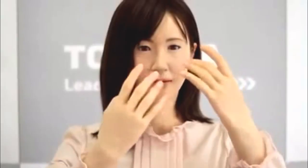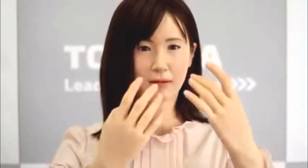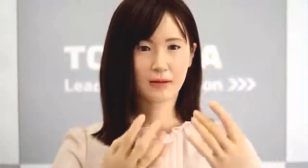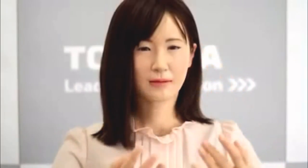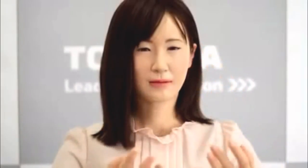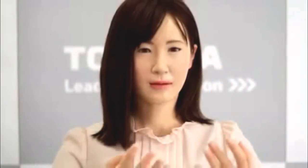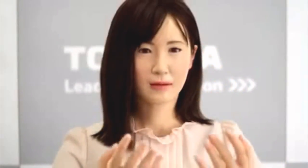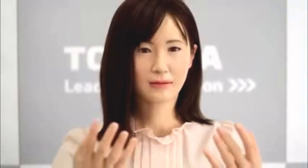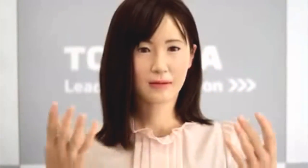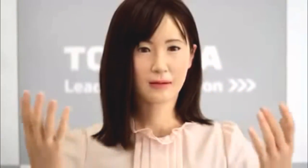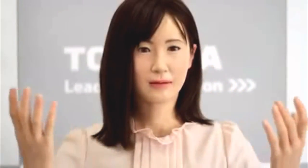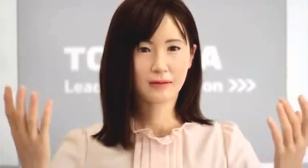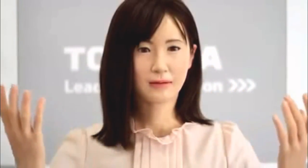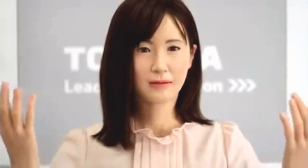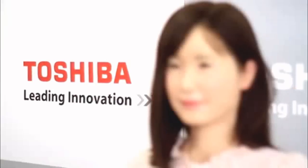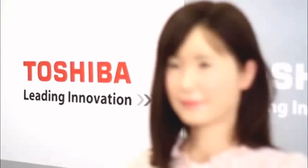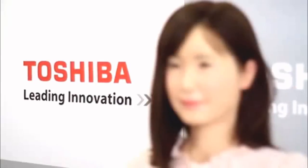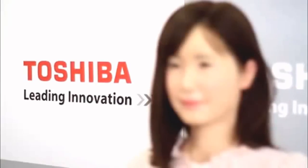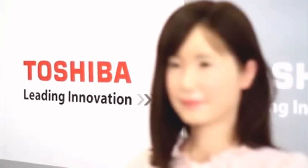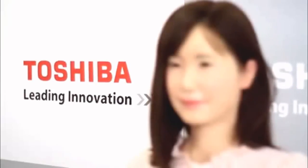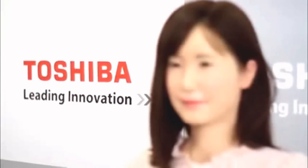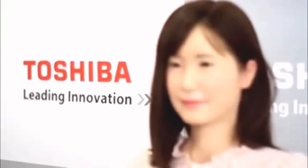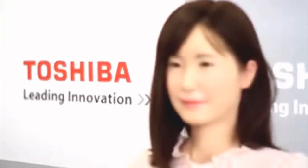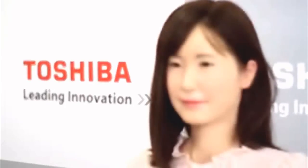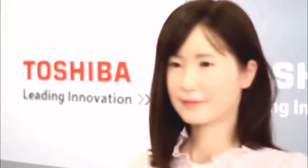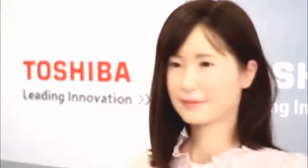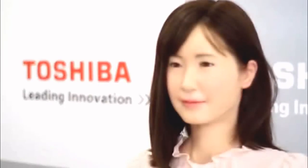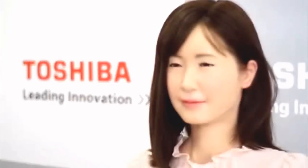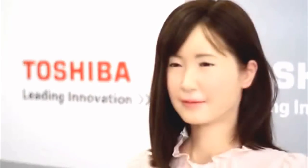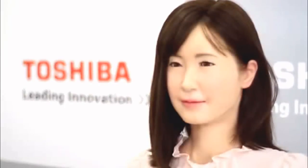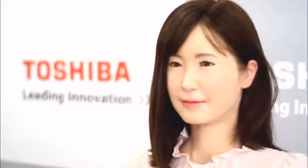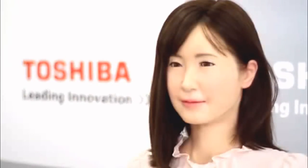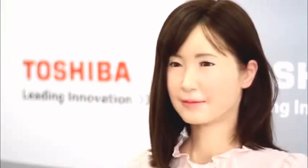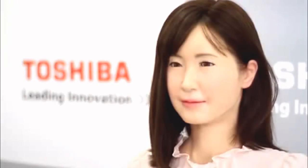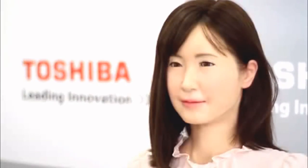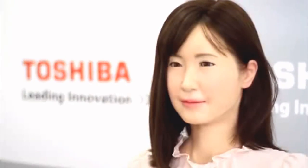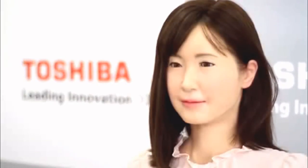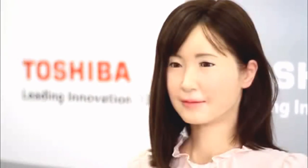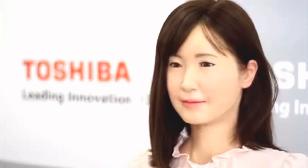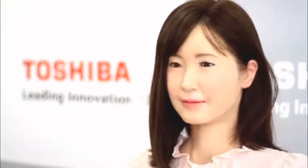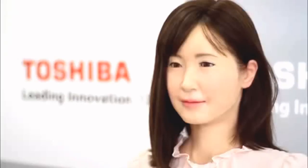world peace. Not just another pretty face.